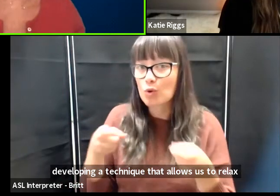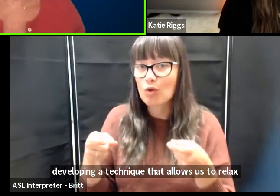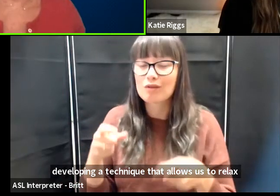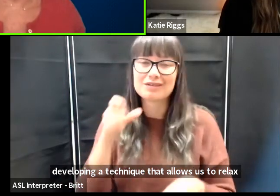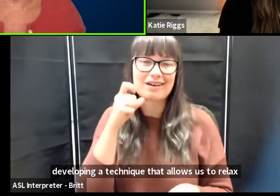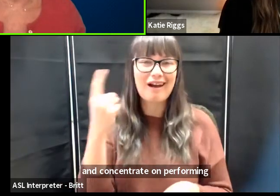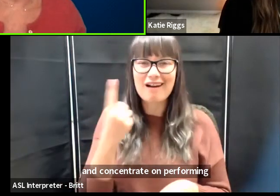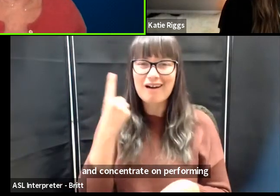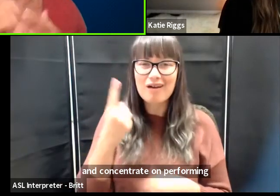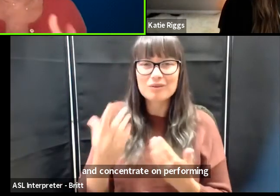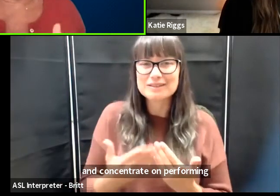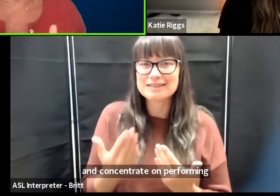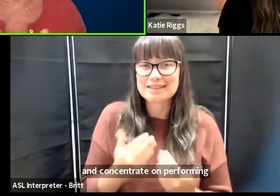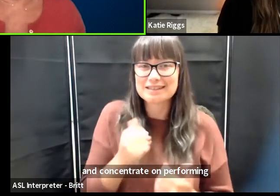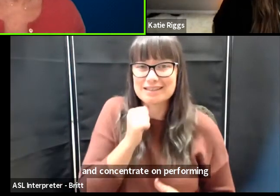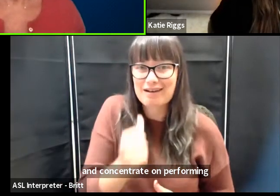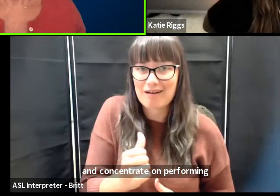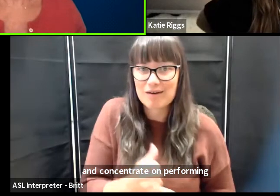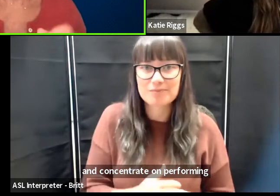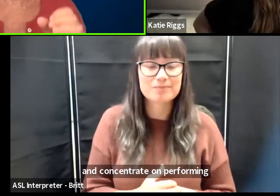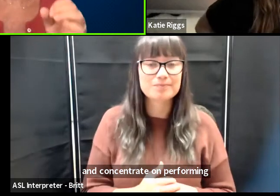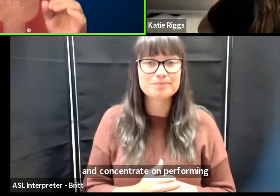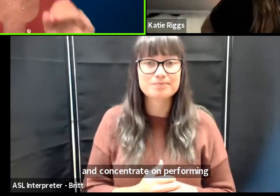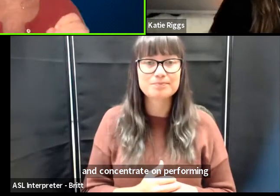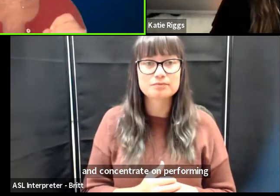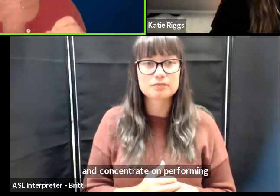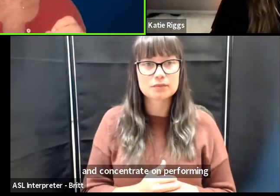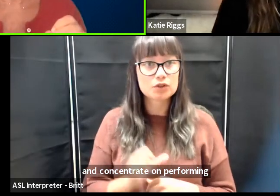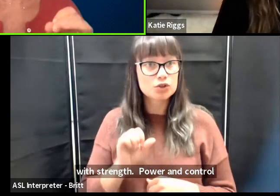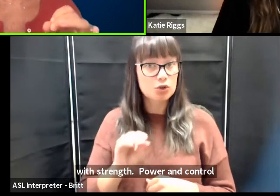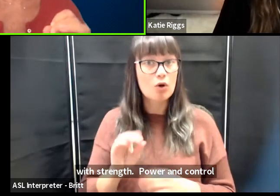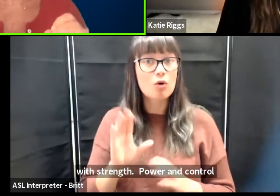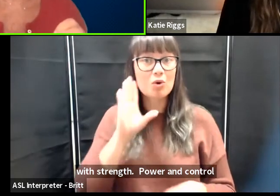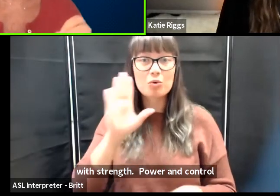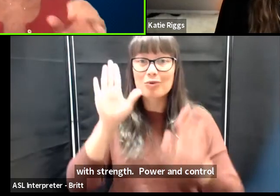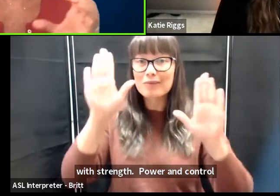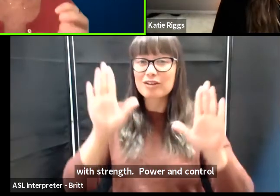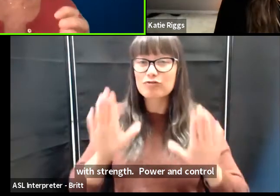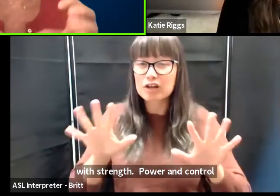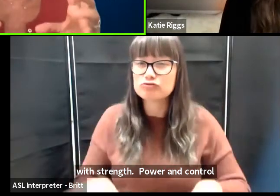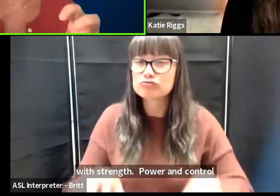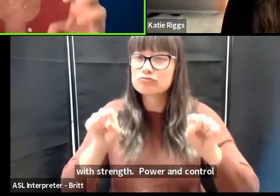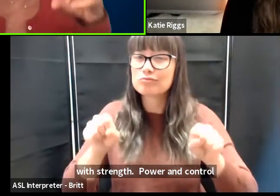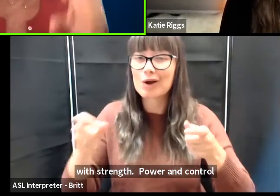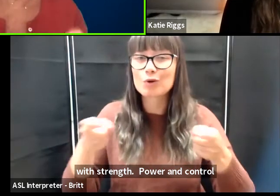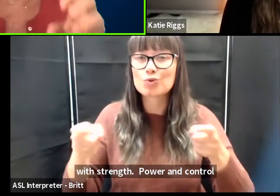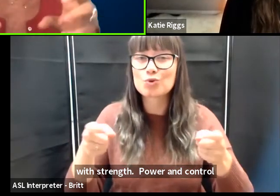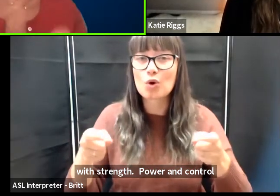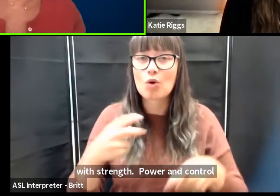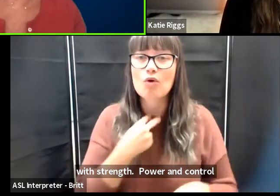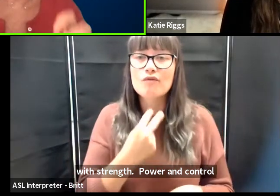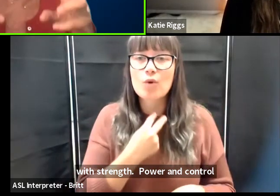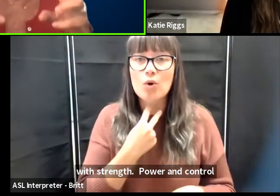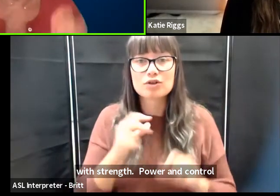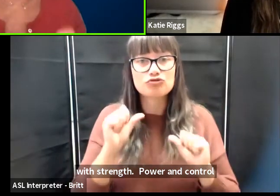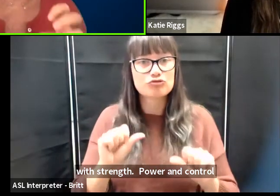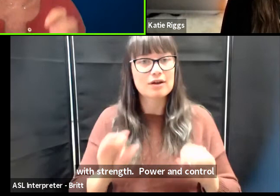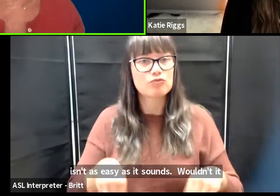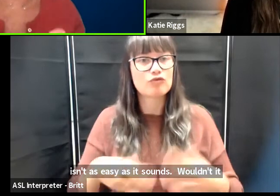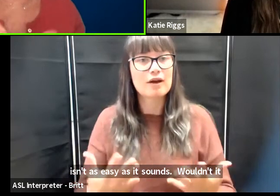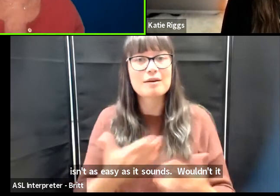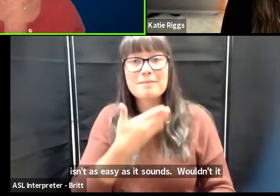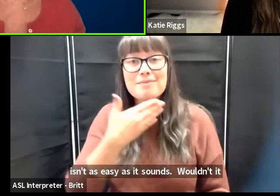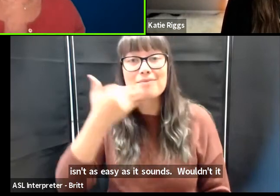always as easy as it sounds. So wouldn't it be great to take control of our voice so that we can give the